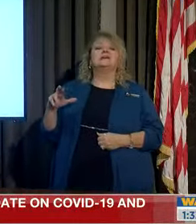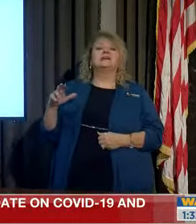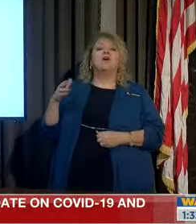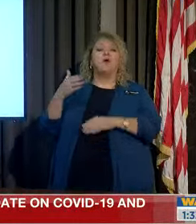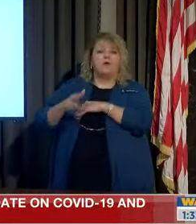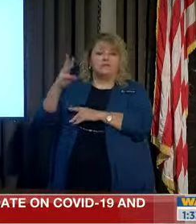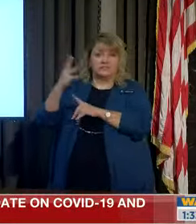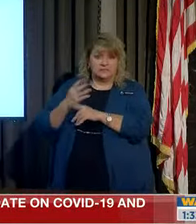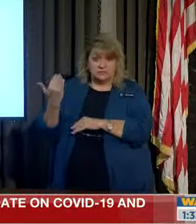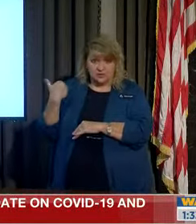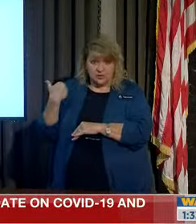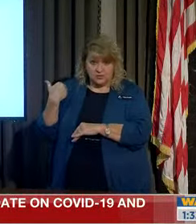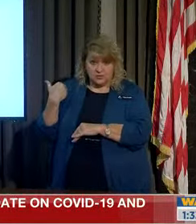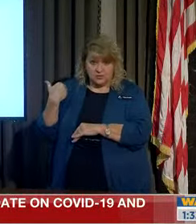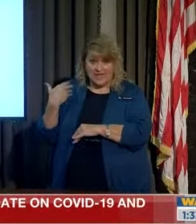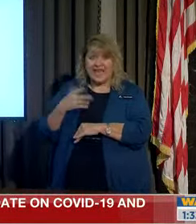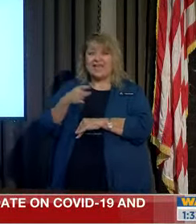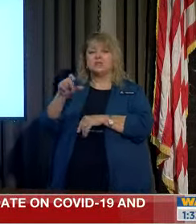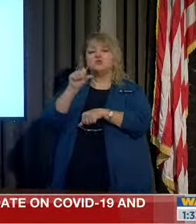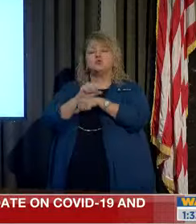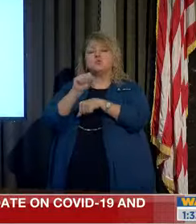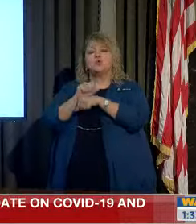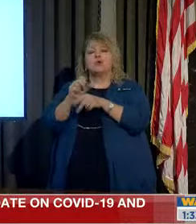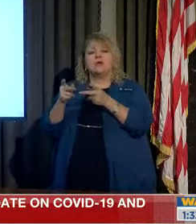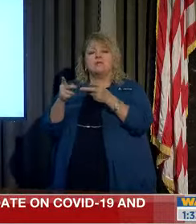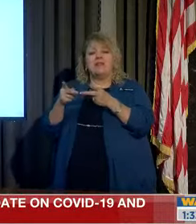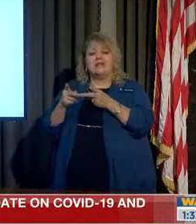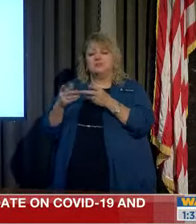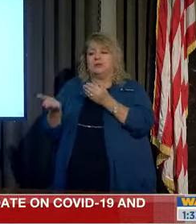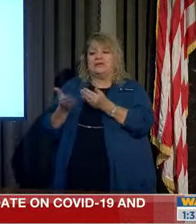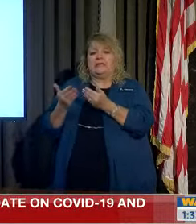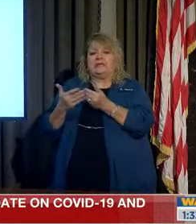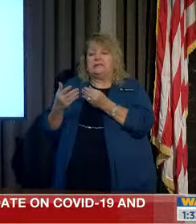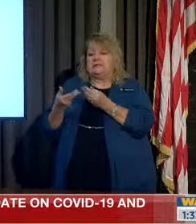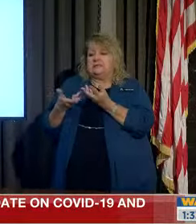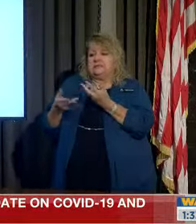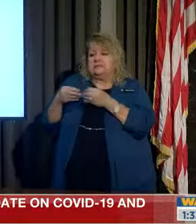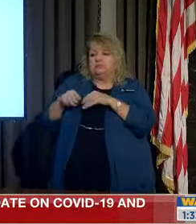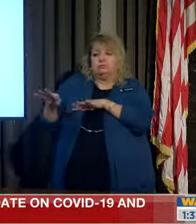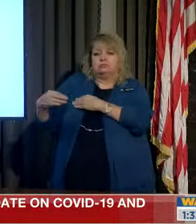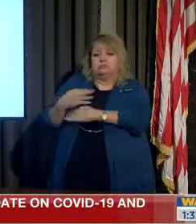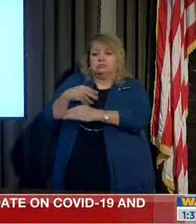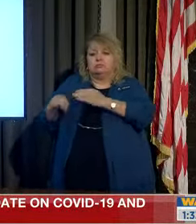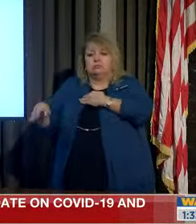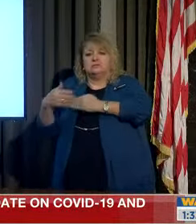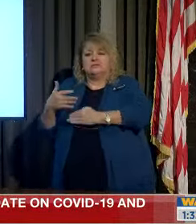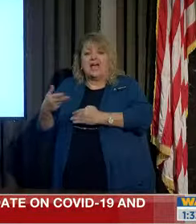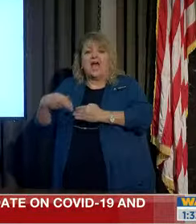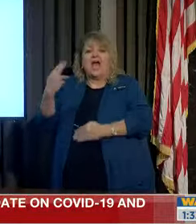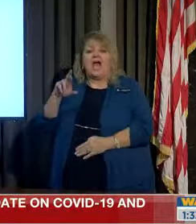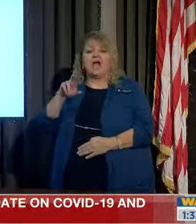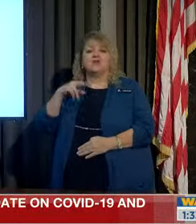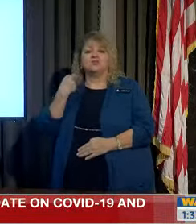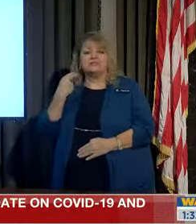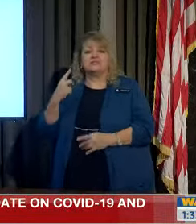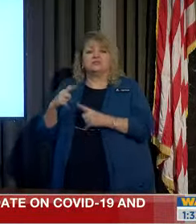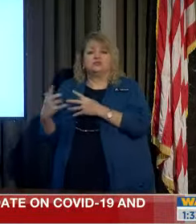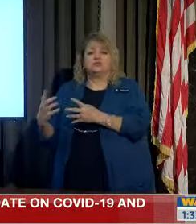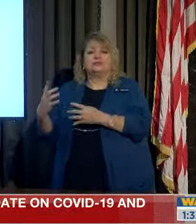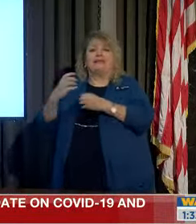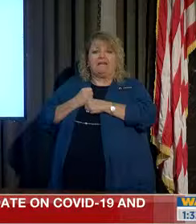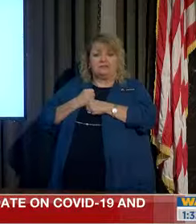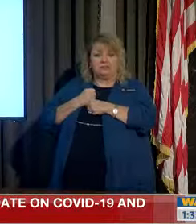setting that puts you at high risk for exposure to the virus, you are also eligible to get a booster